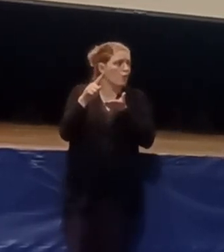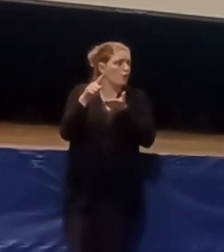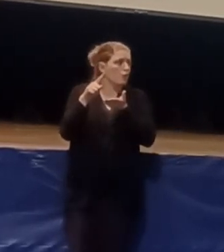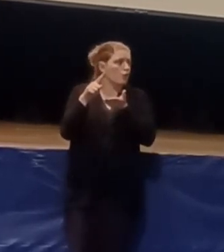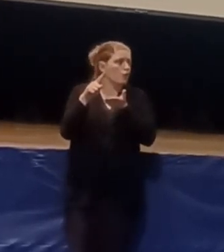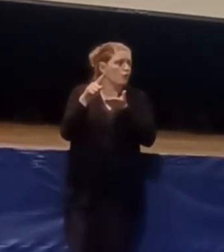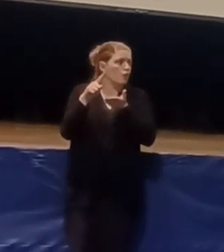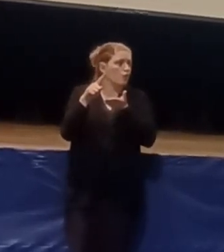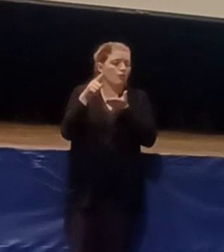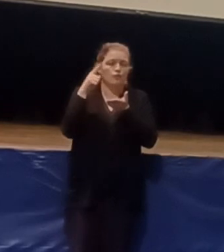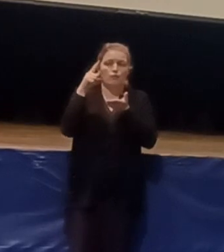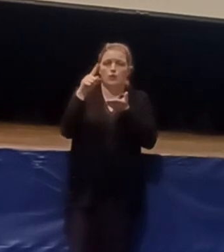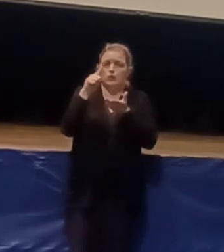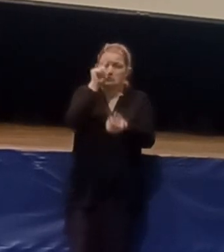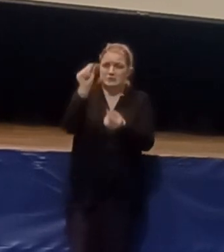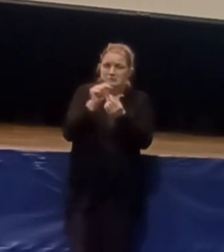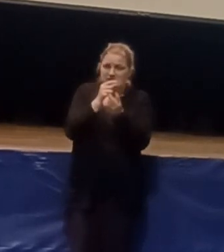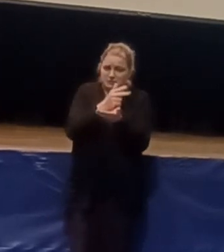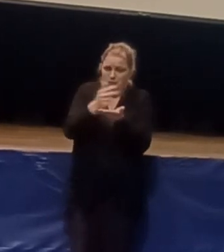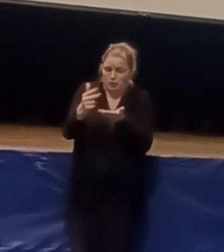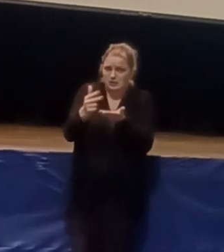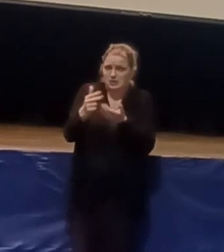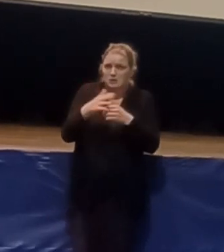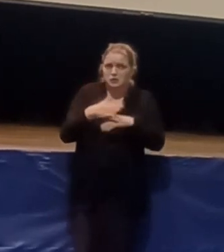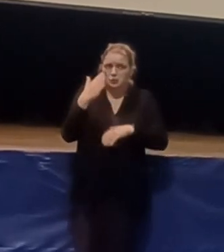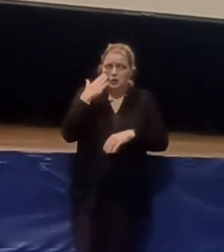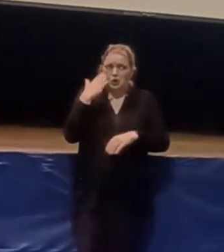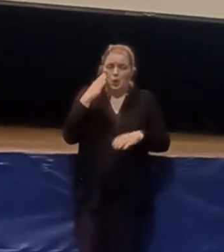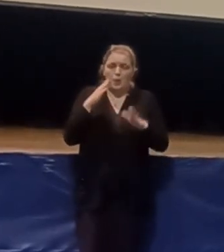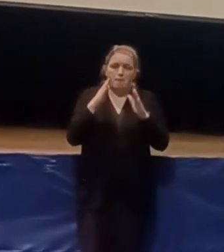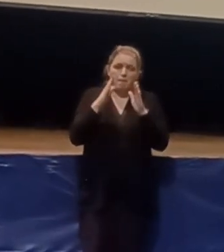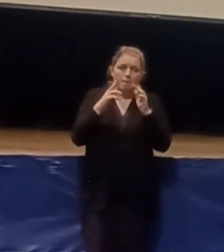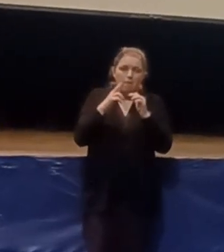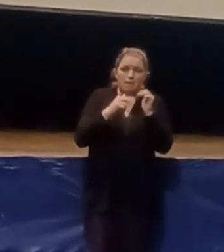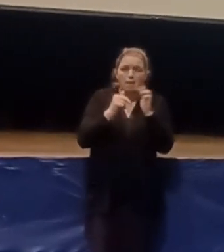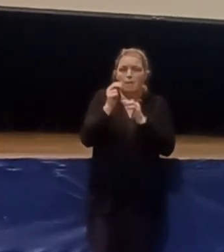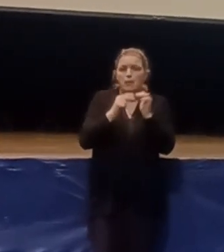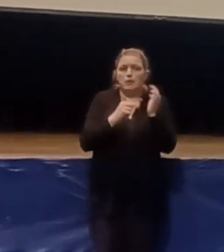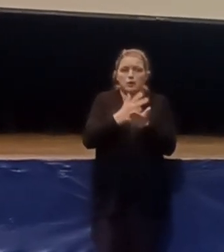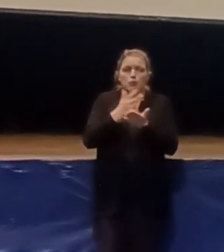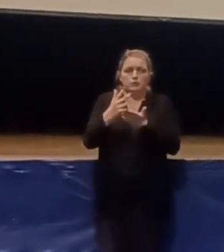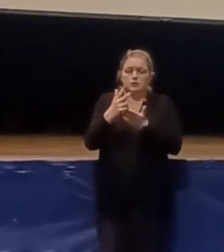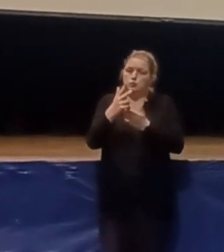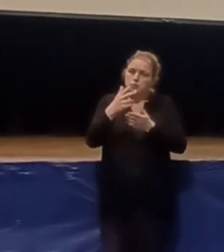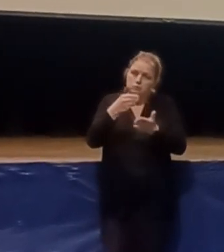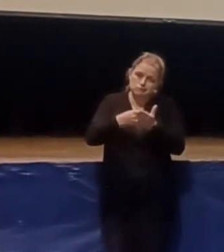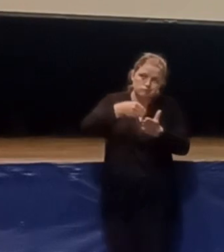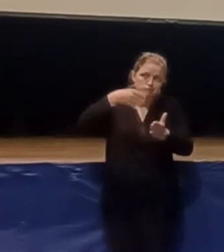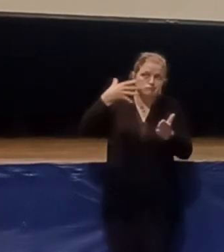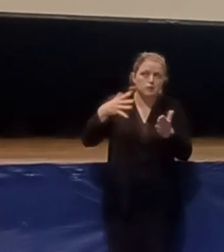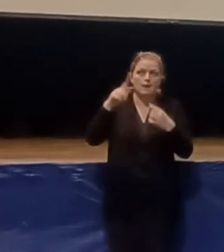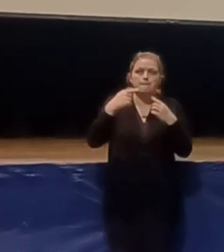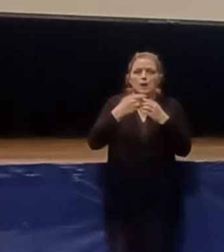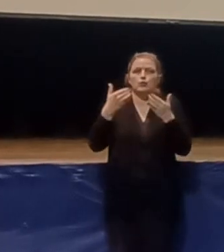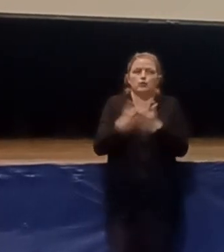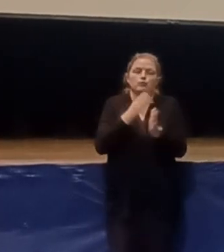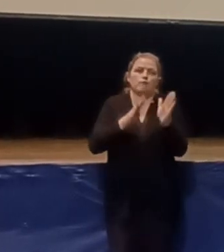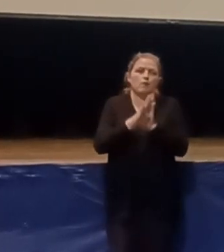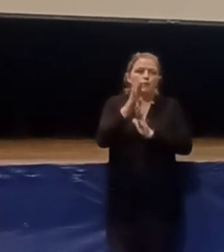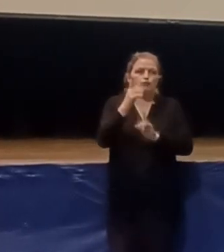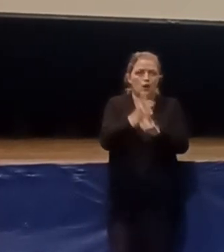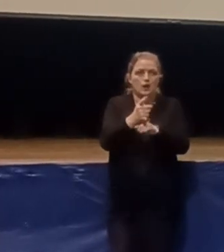for those spaces, since we've all learned that building parking spaces is one of the most expensive thing about new development, right?